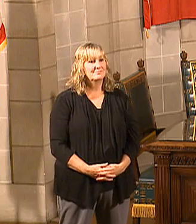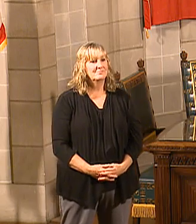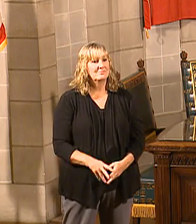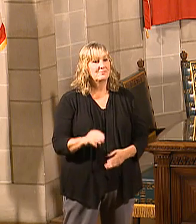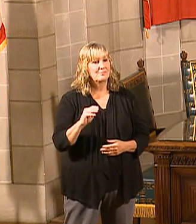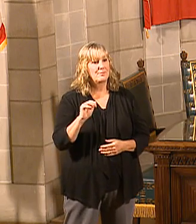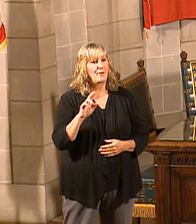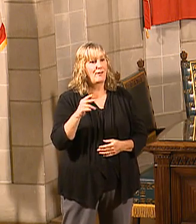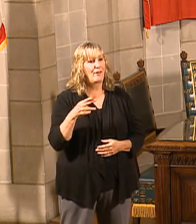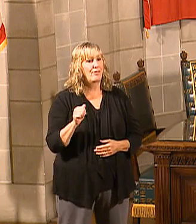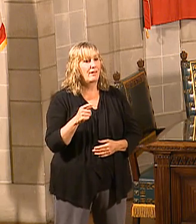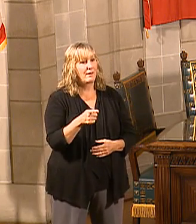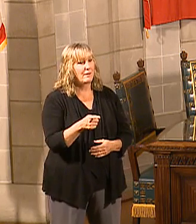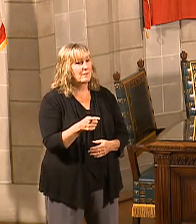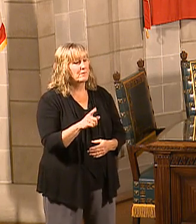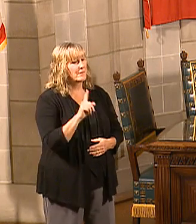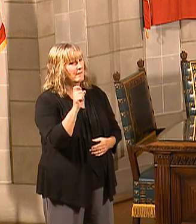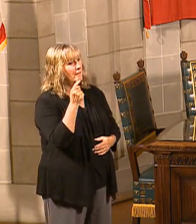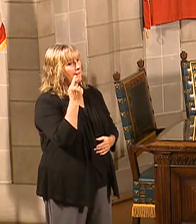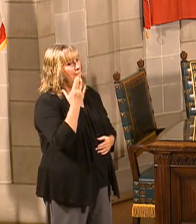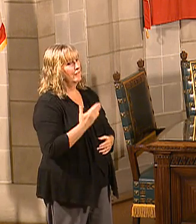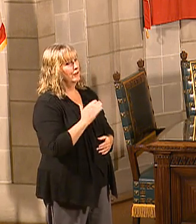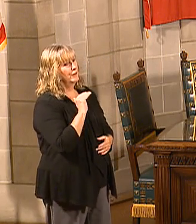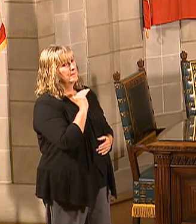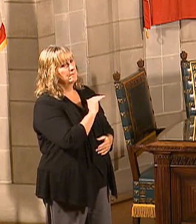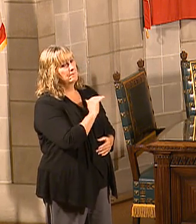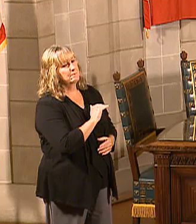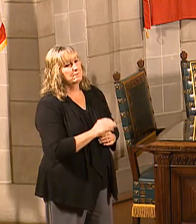Yeah, Martha. Well, Governor,